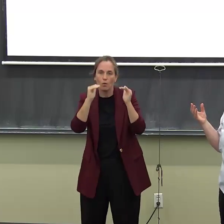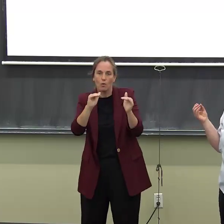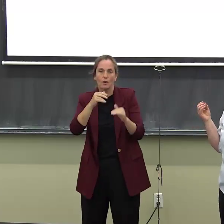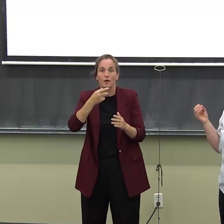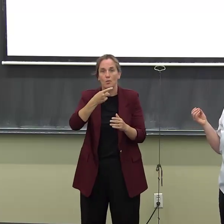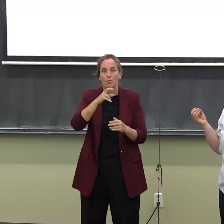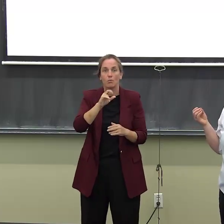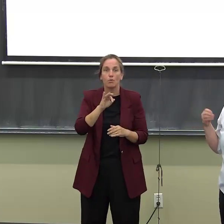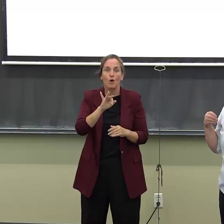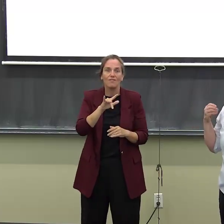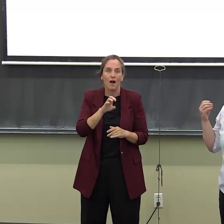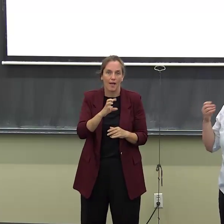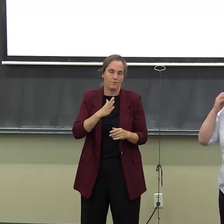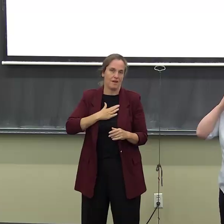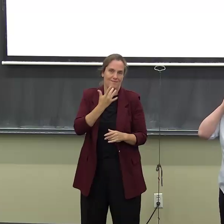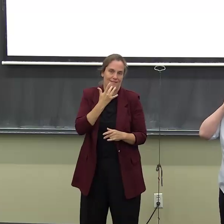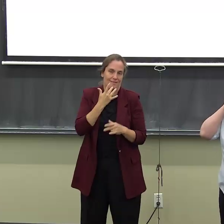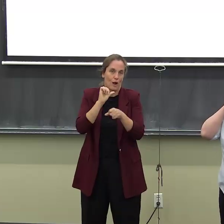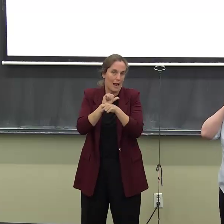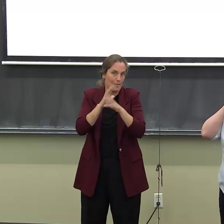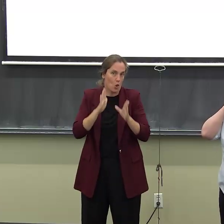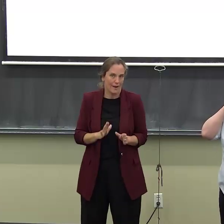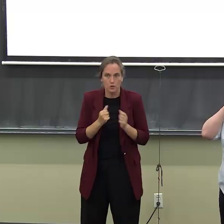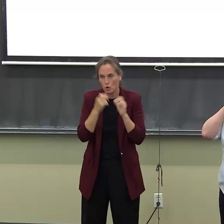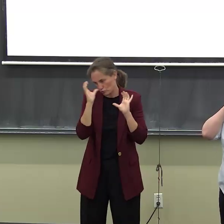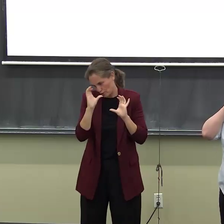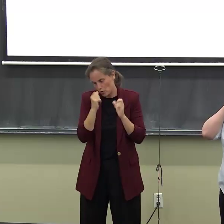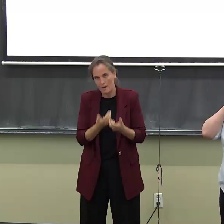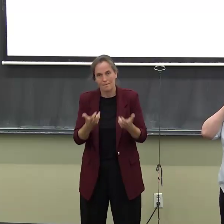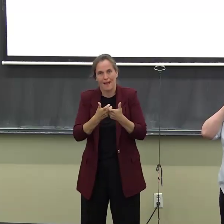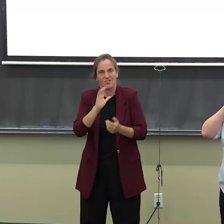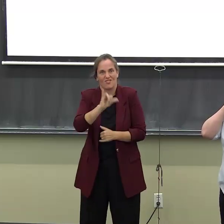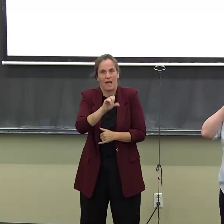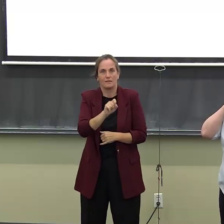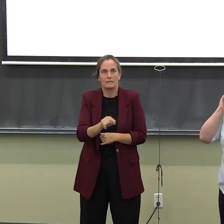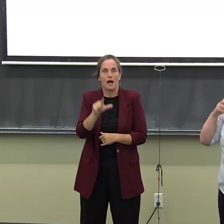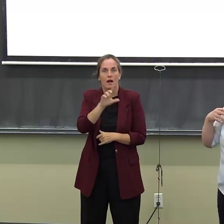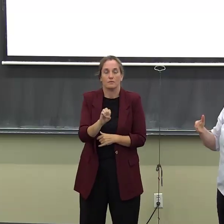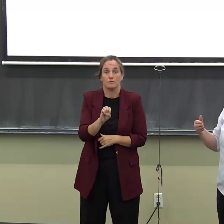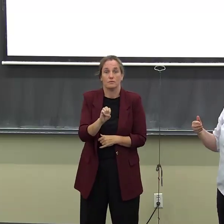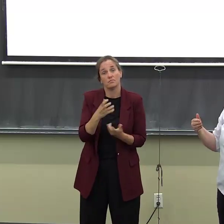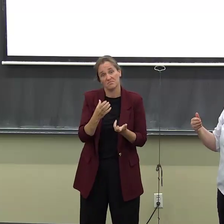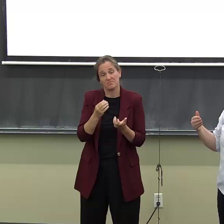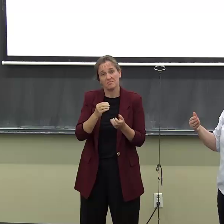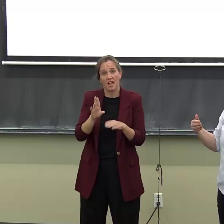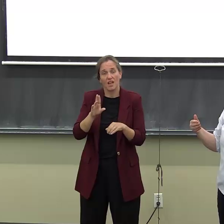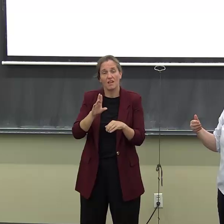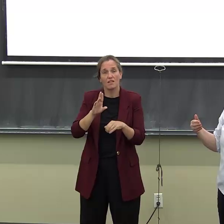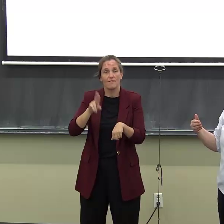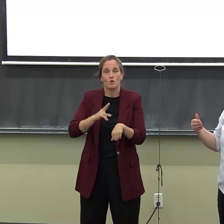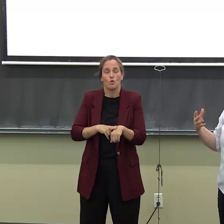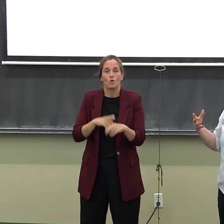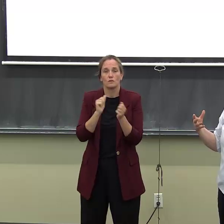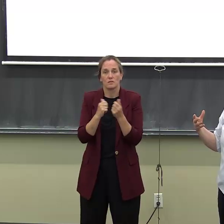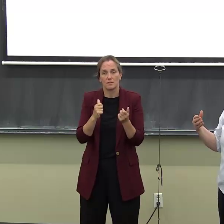my favorite employee. So look for somebody that matches this. And of course, the optimization